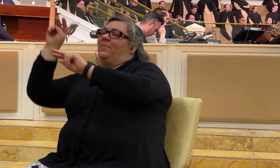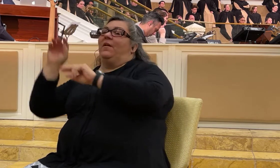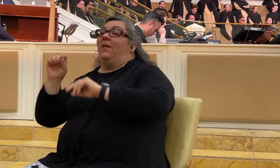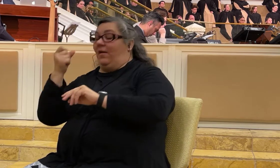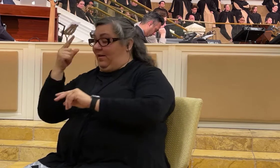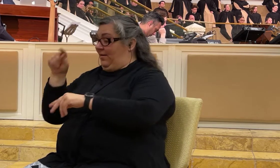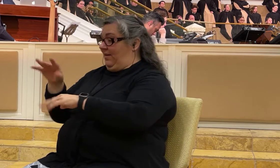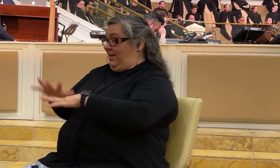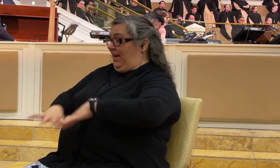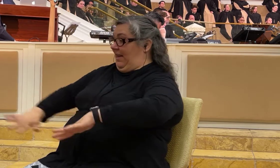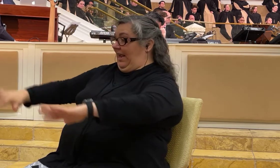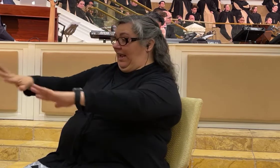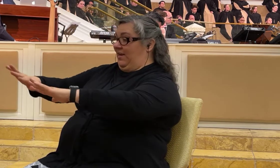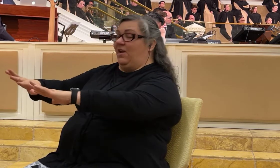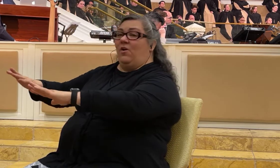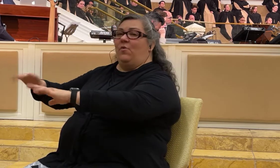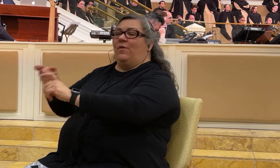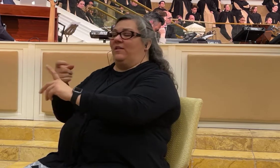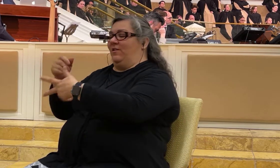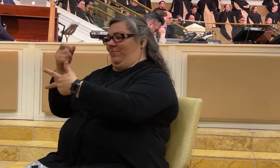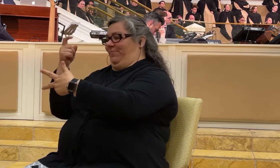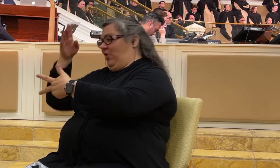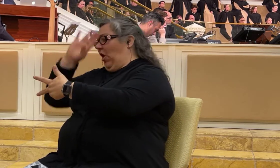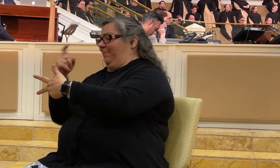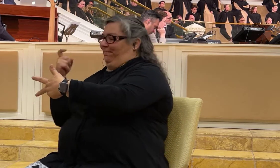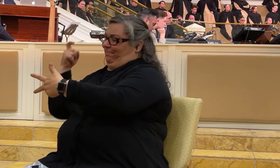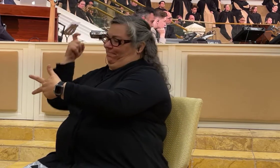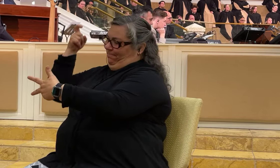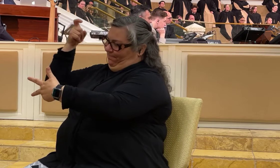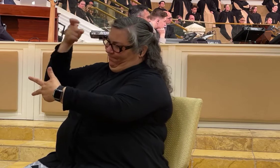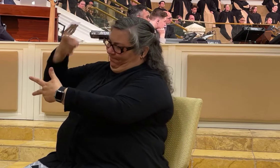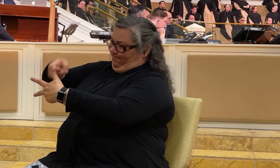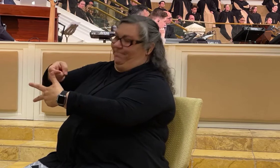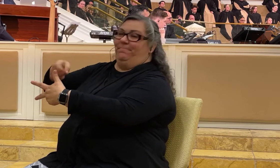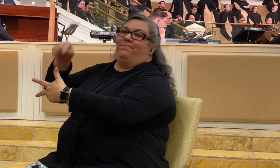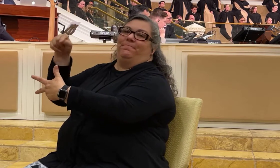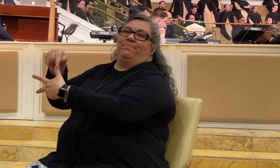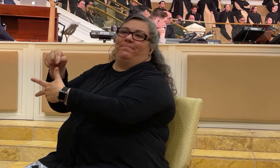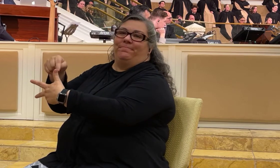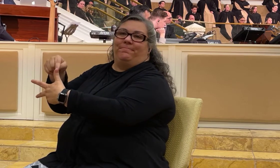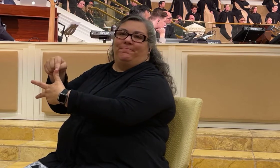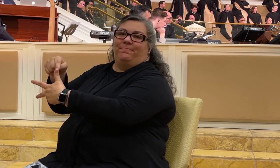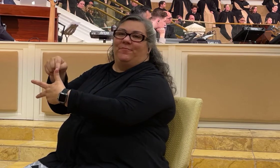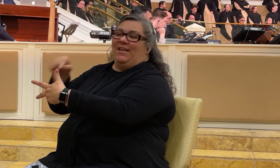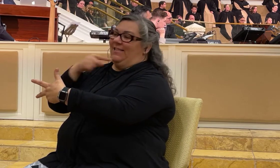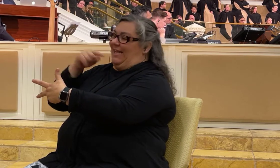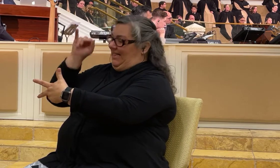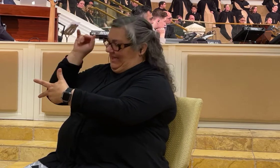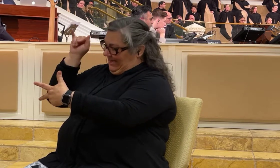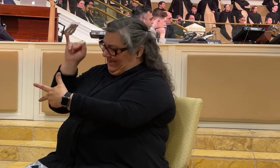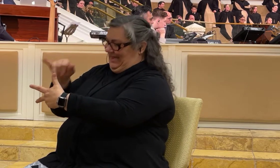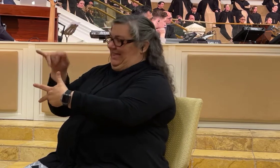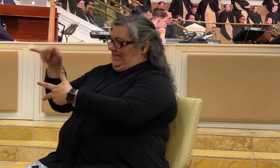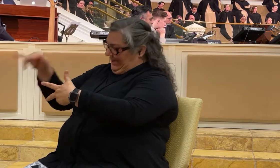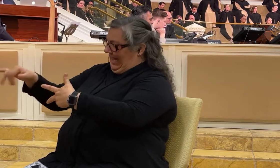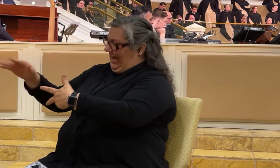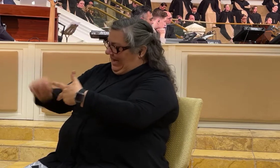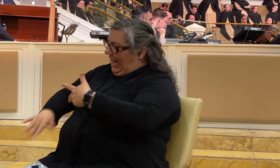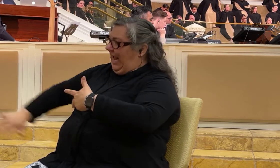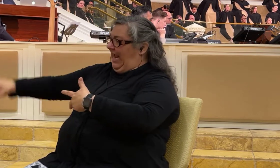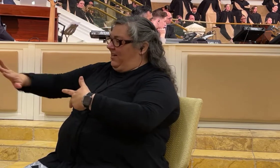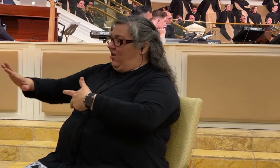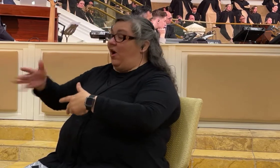gift of God to Abraham of a platform or a base where